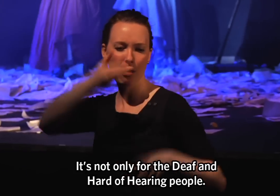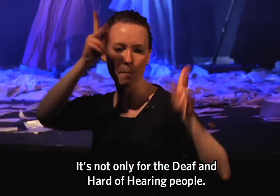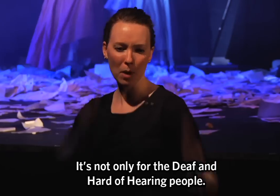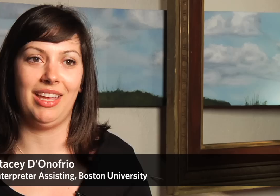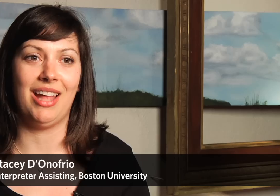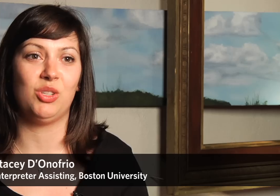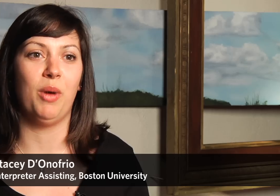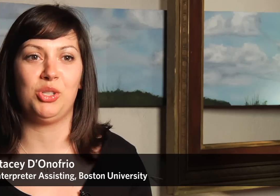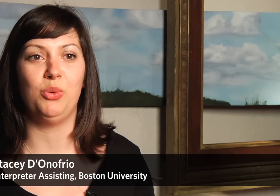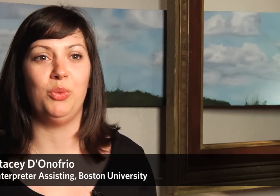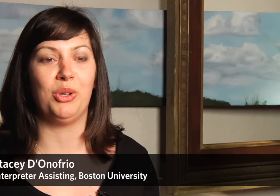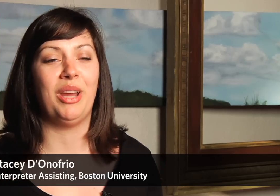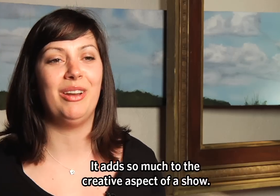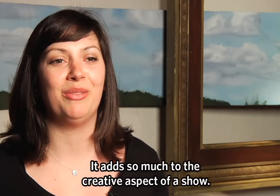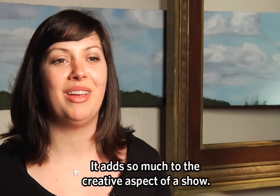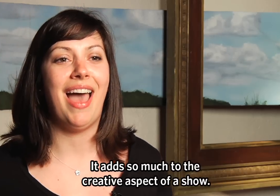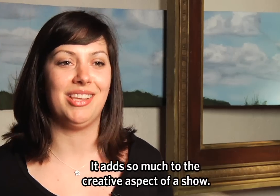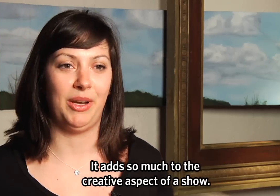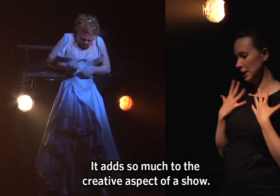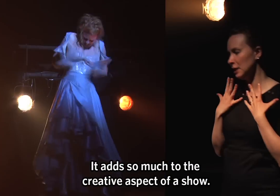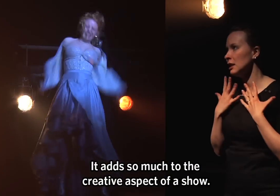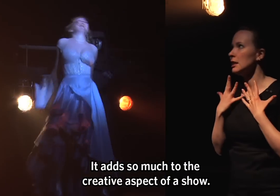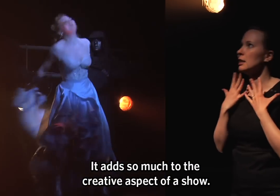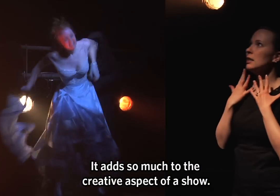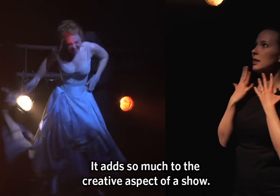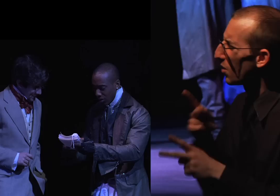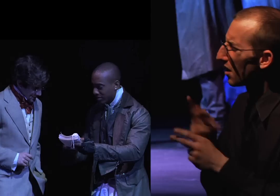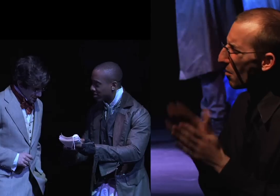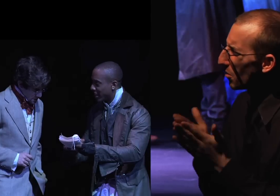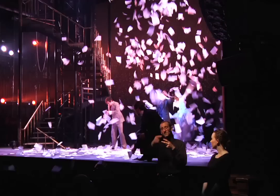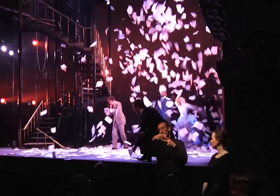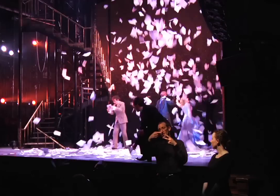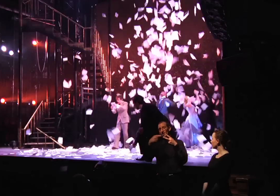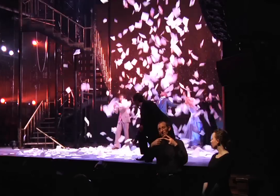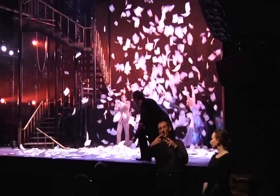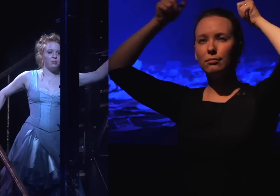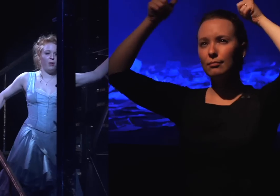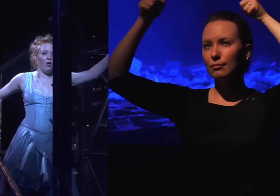and hard of hearing people, it adds so much to the creative aspect of a show.